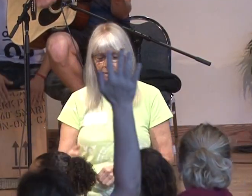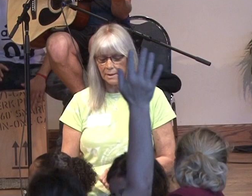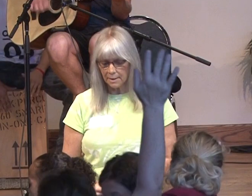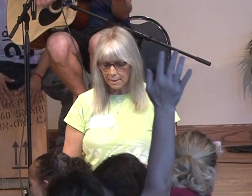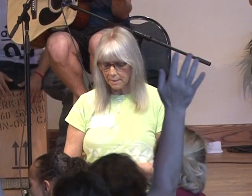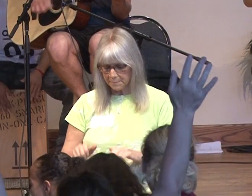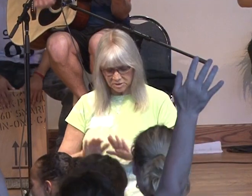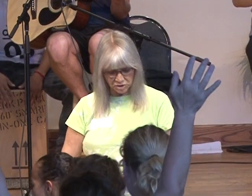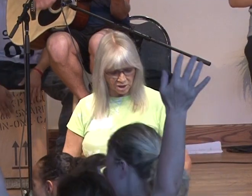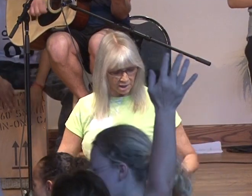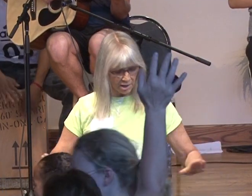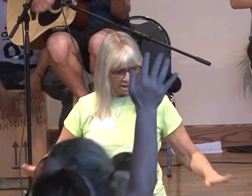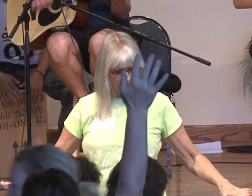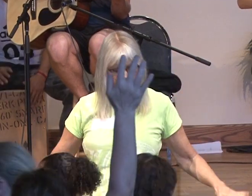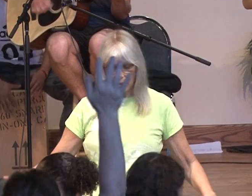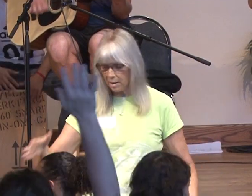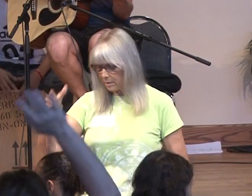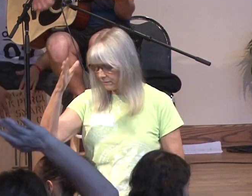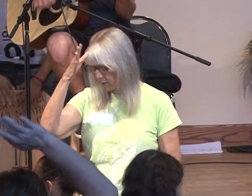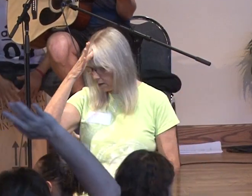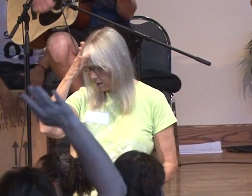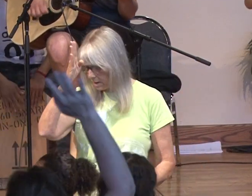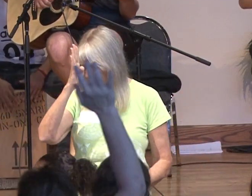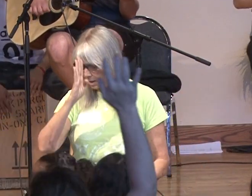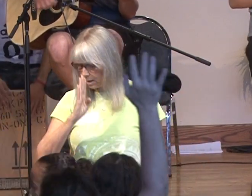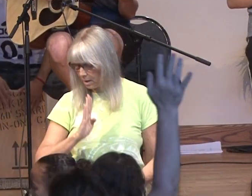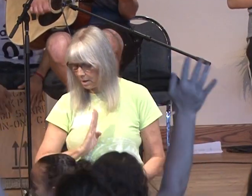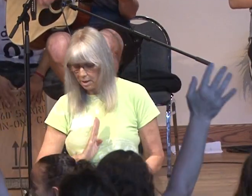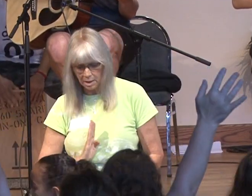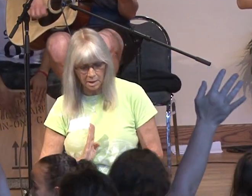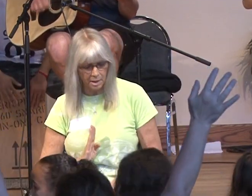fear. I am a child of